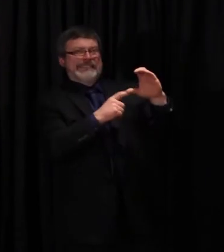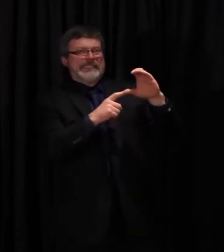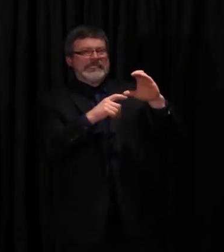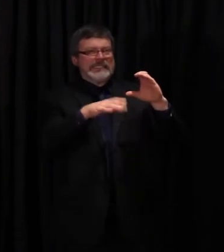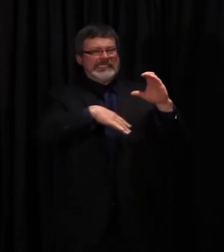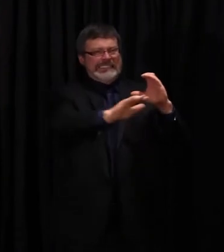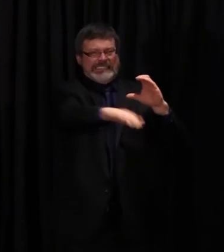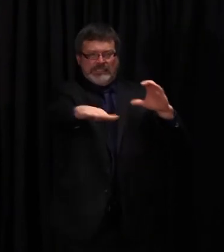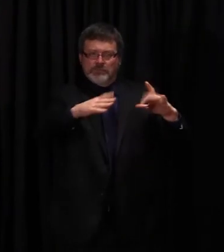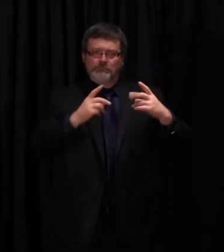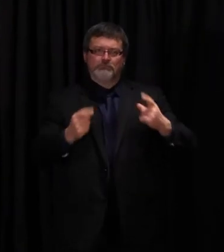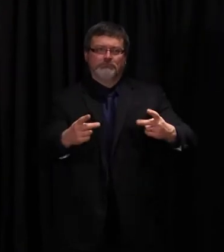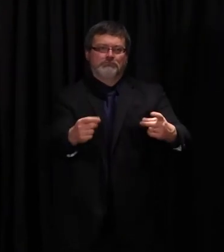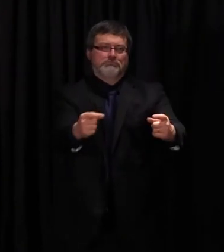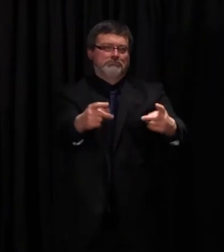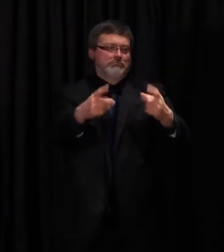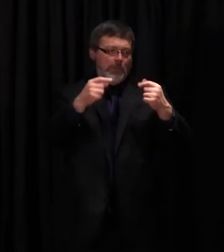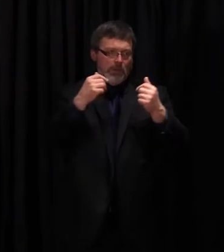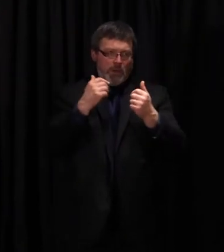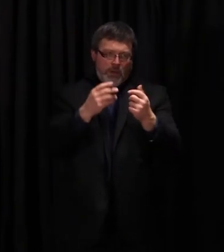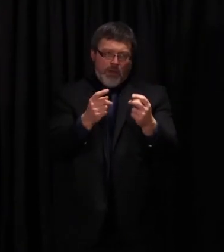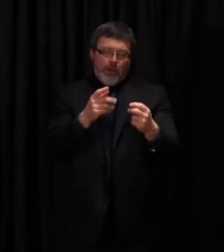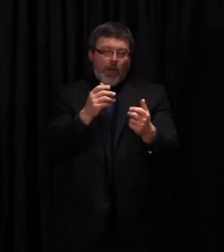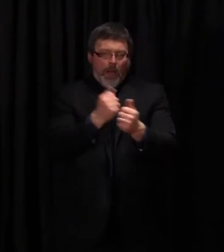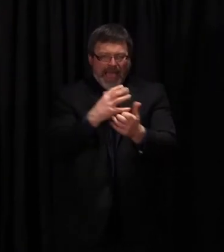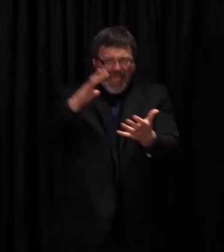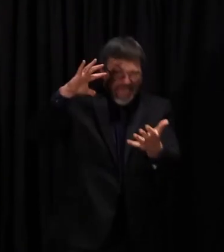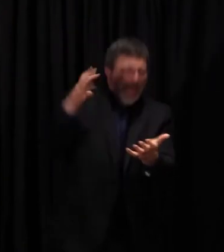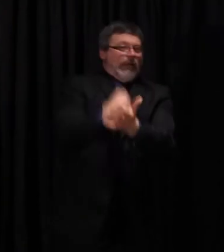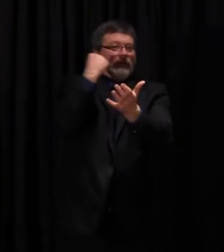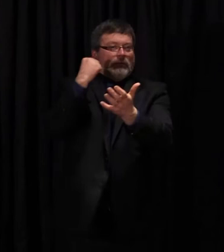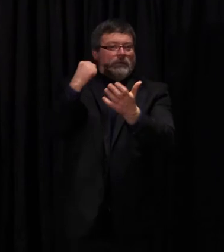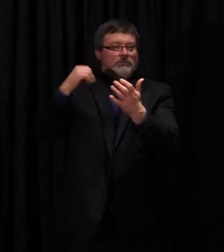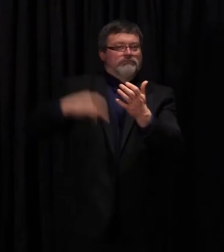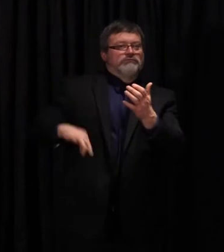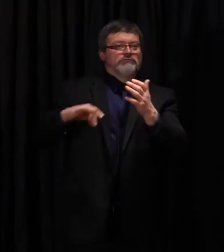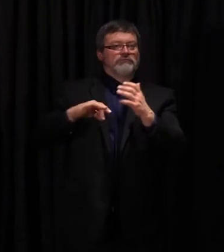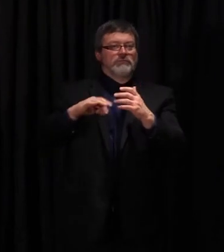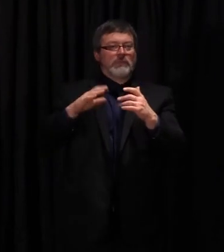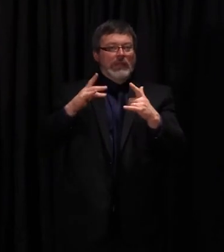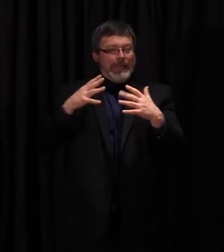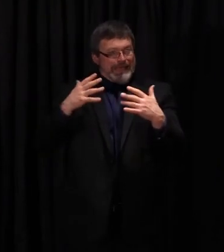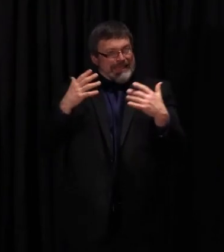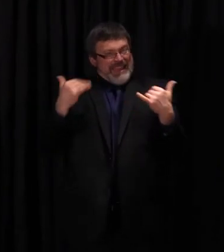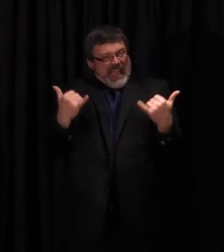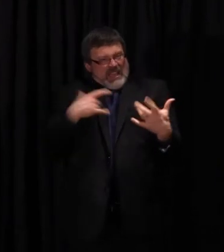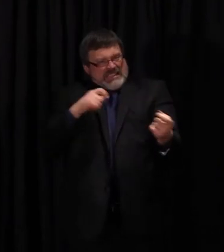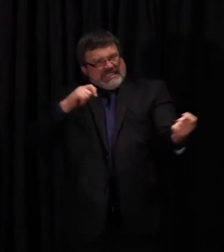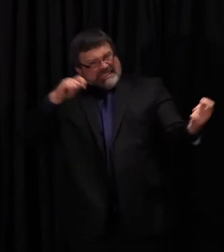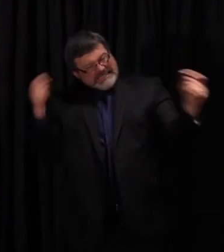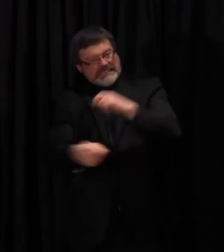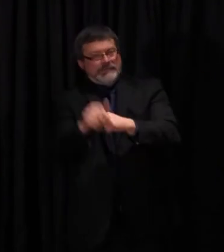incredible moment, the time to modernize Act 250 is now.